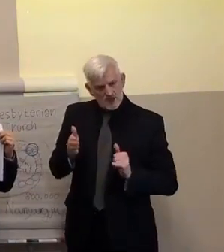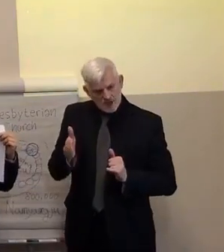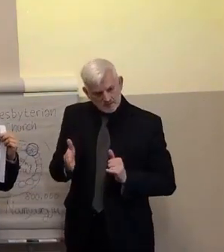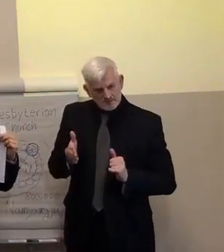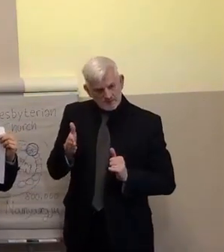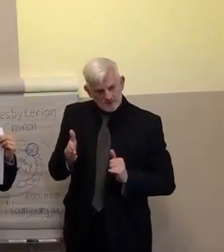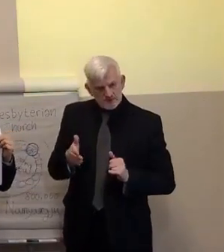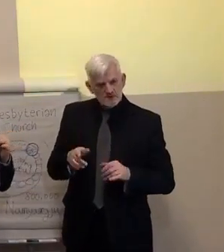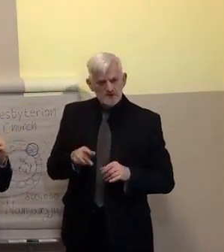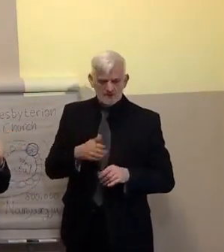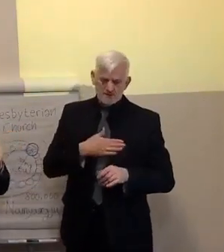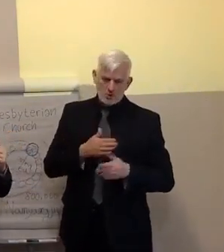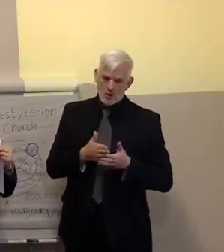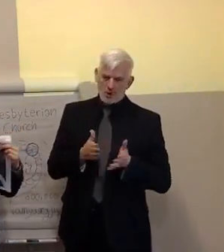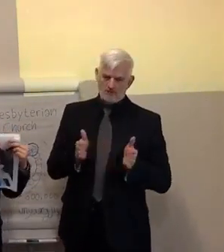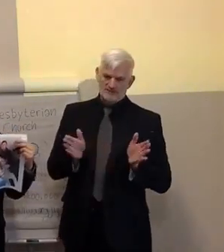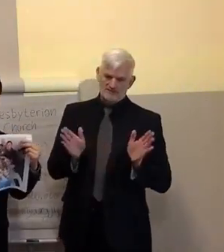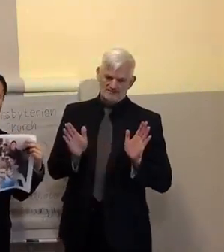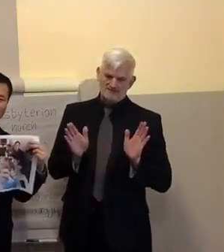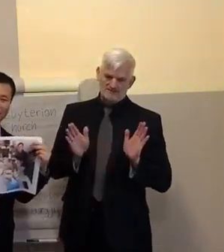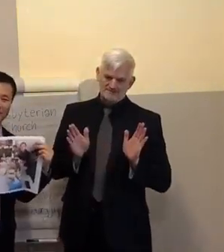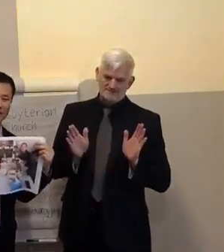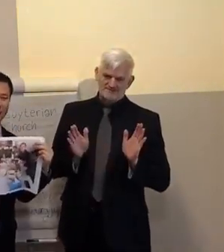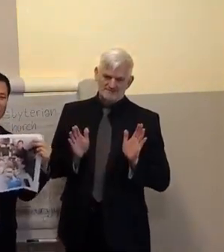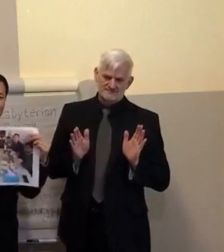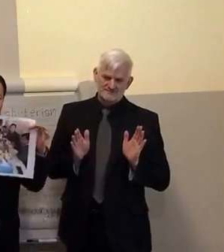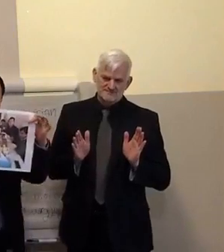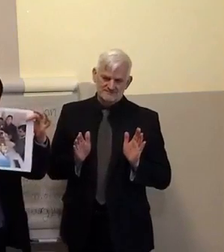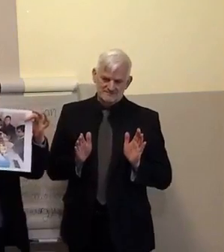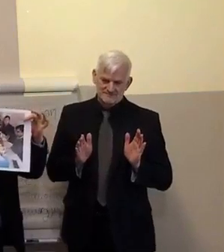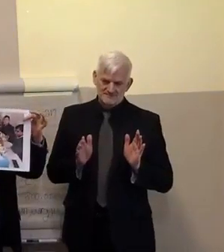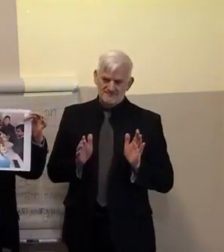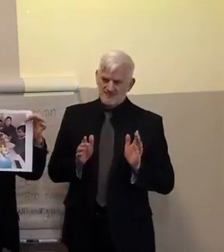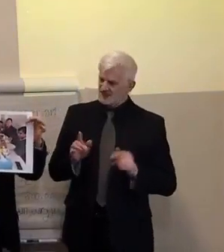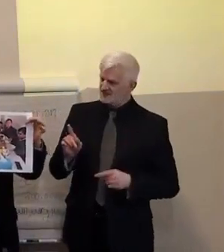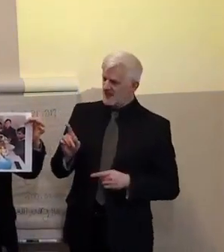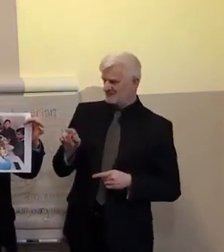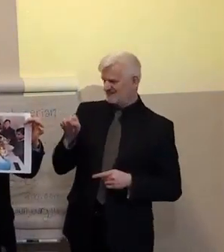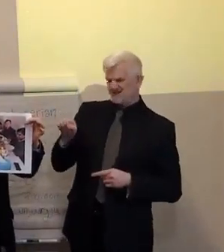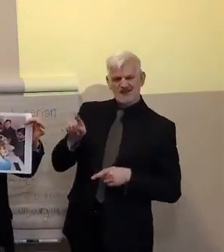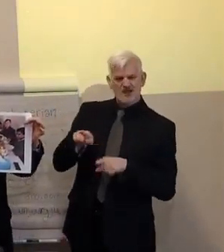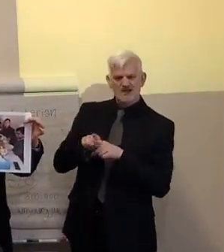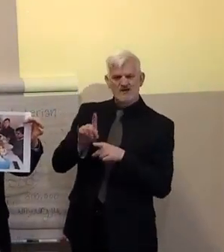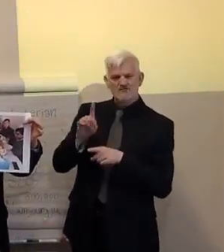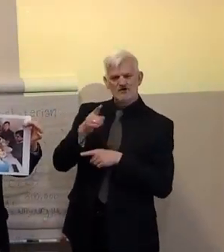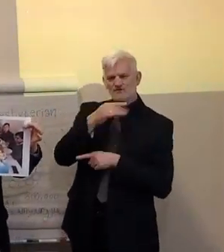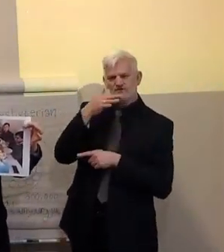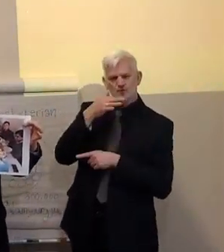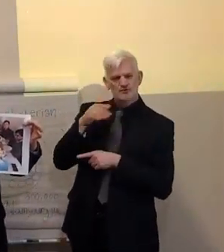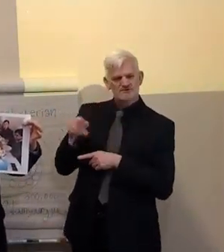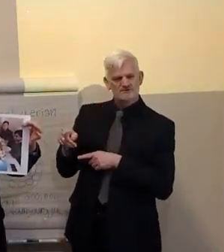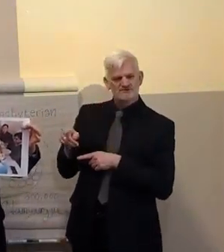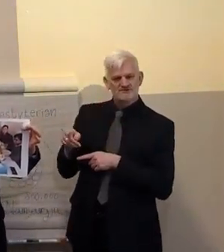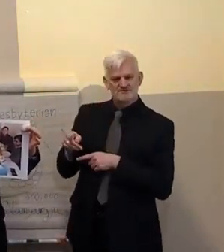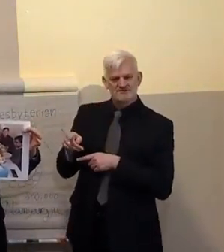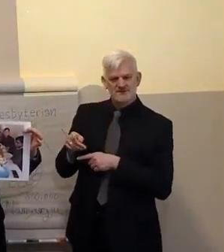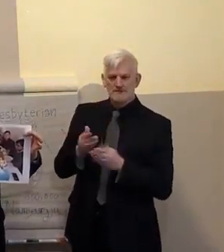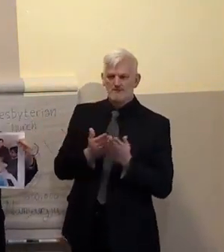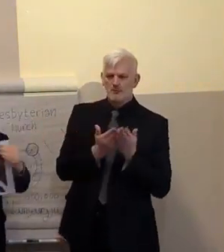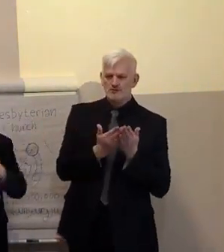So the Lord give us first fruit of evangelism, which are Muslim family.